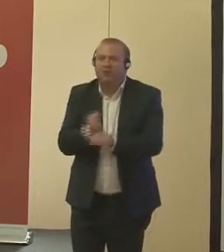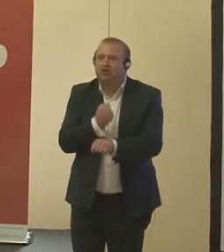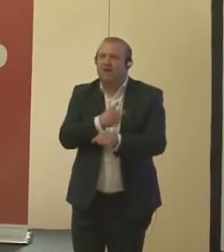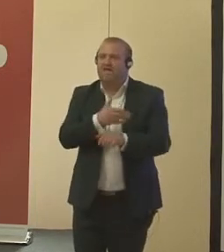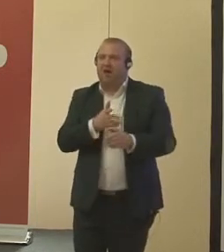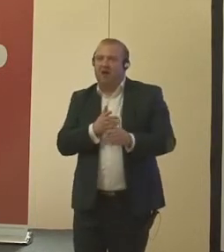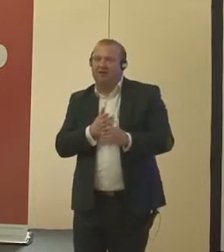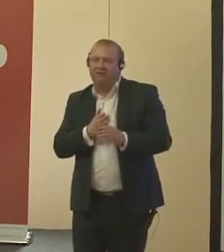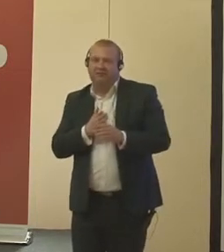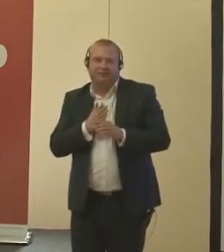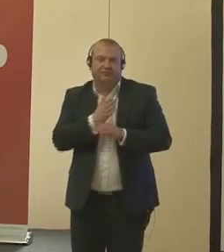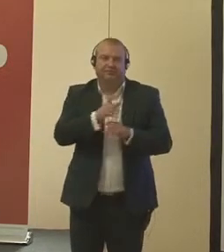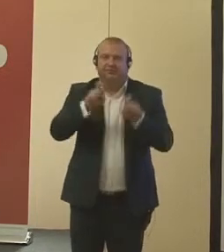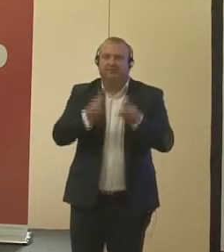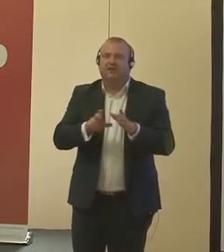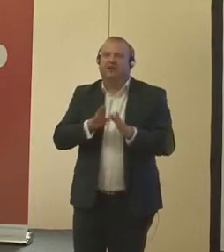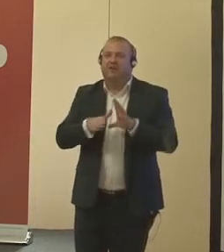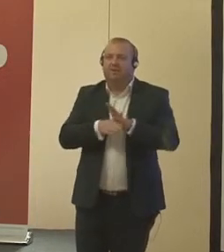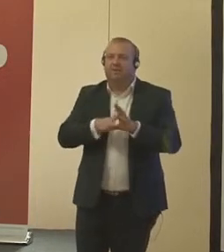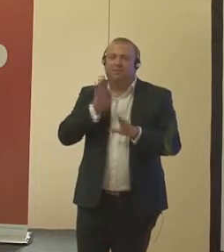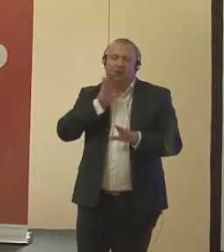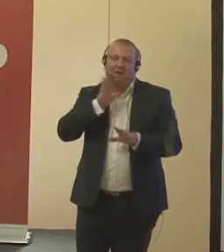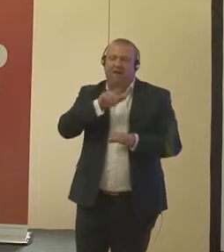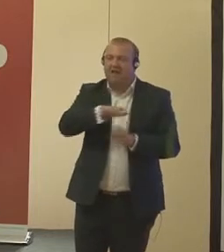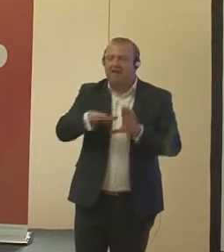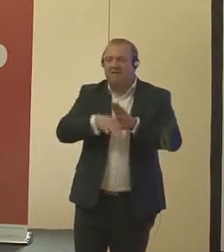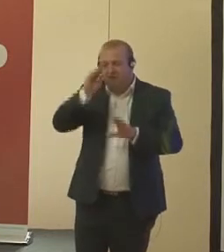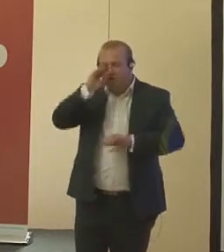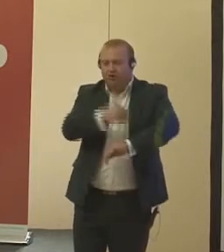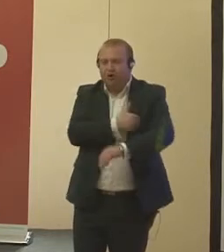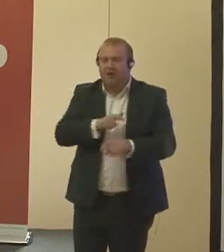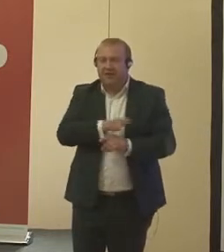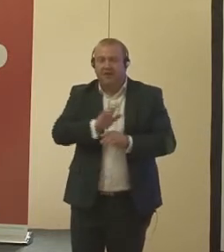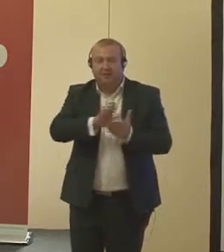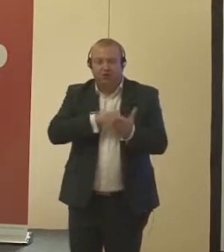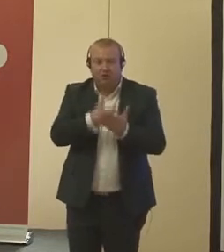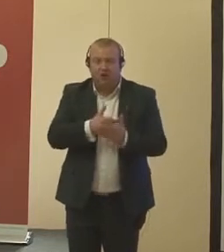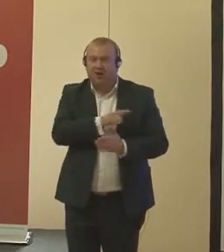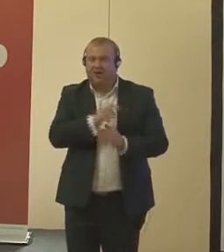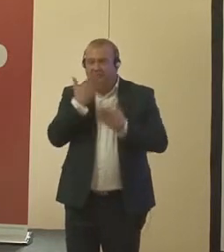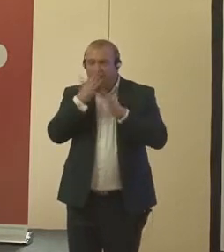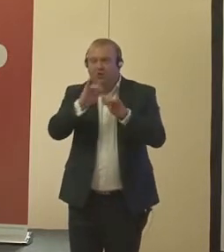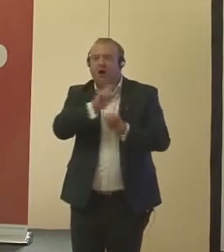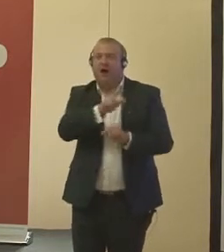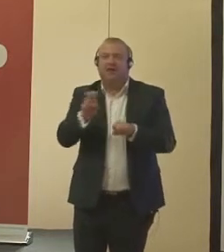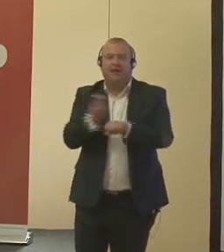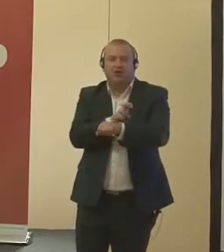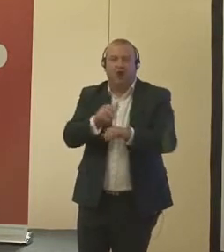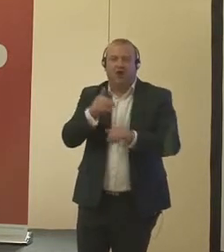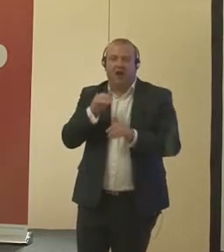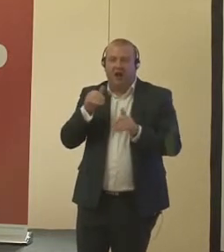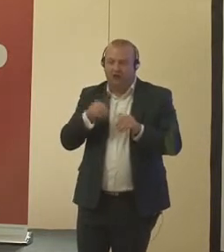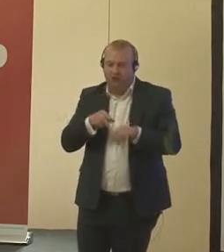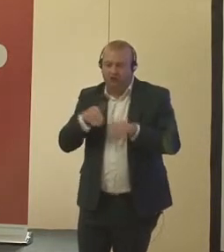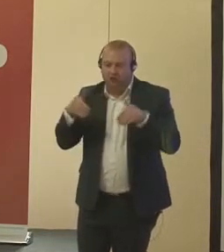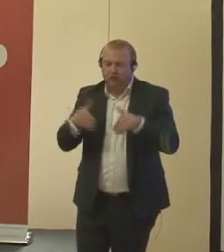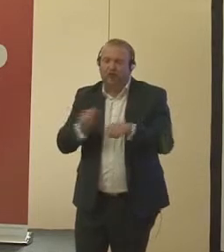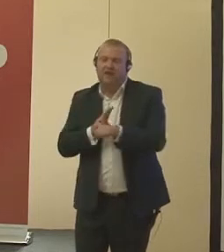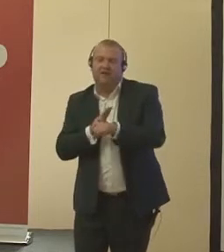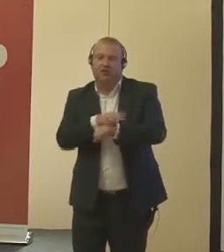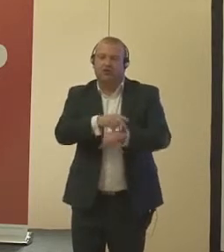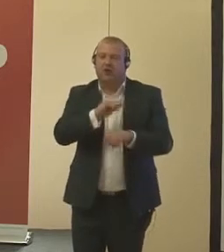how technology provides often both educational and social inclusion. And the first example, all of which